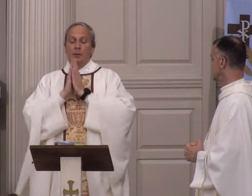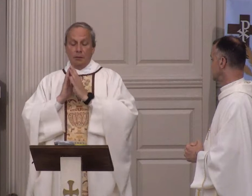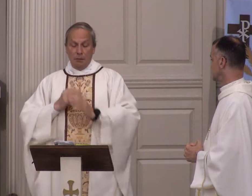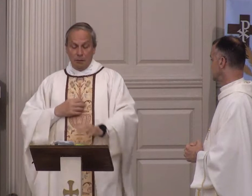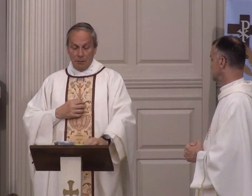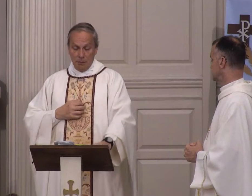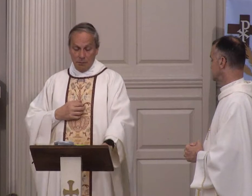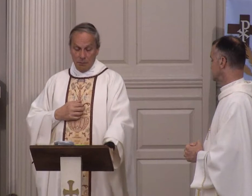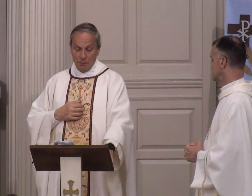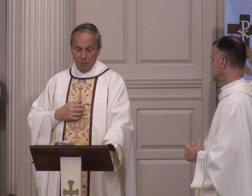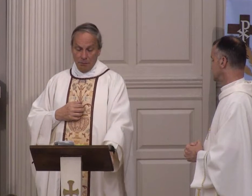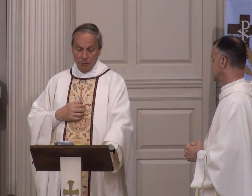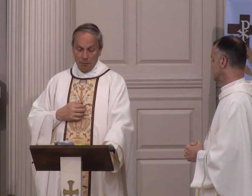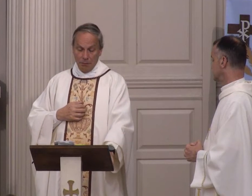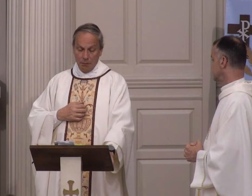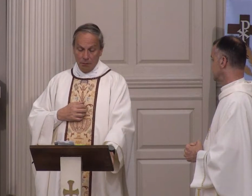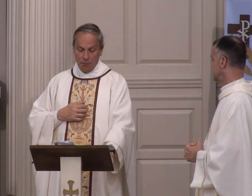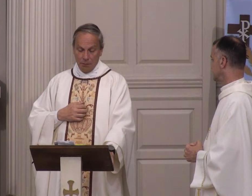Let us pray.